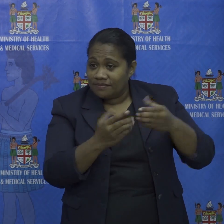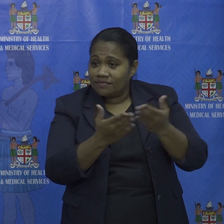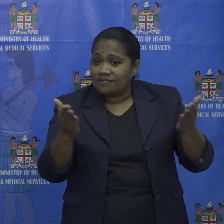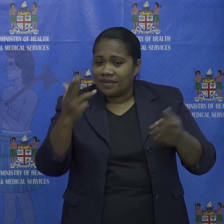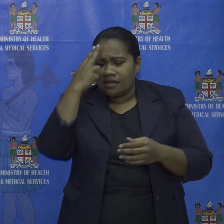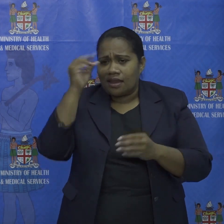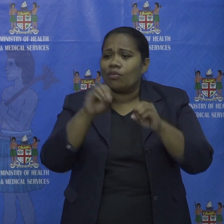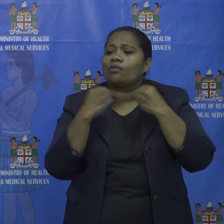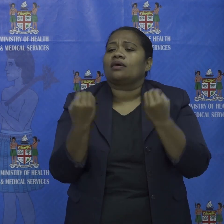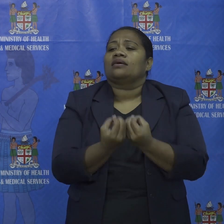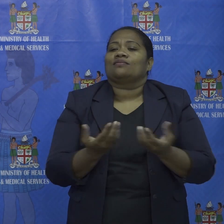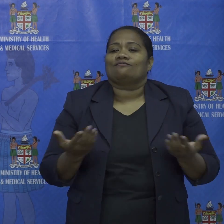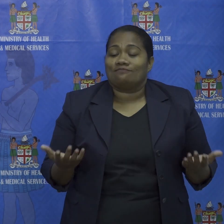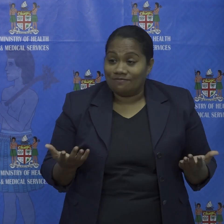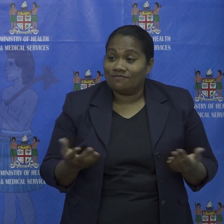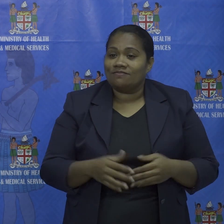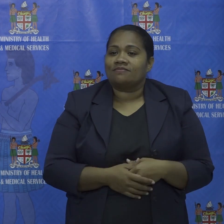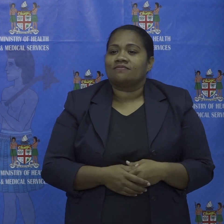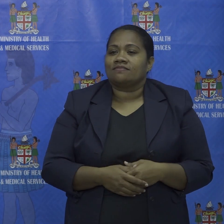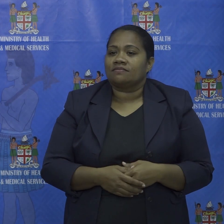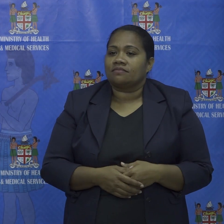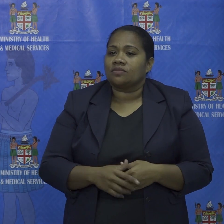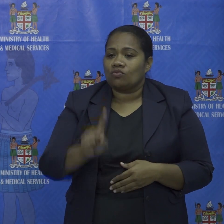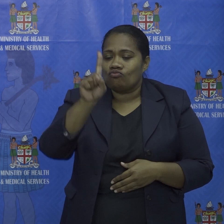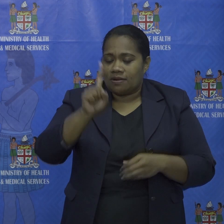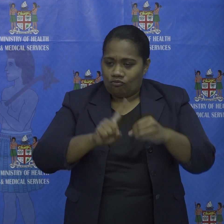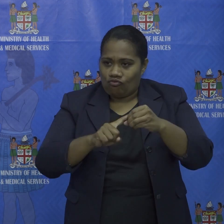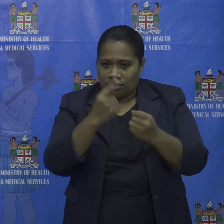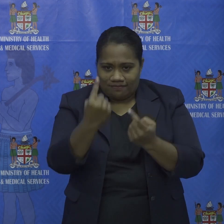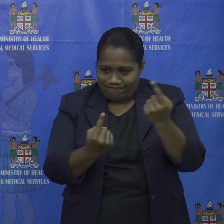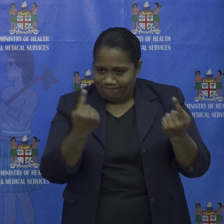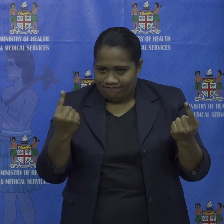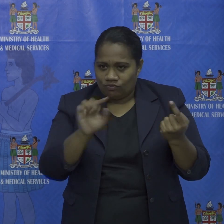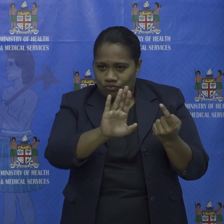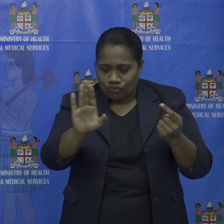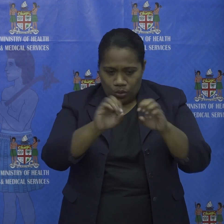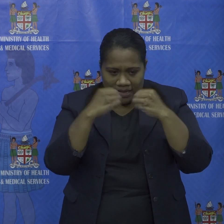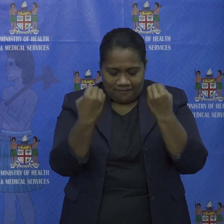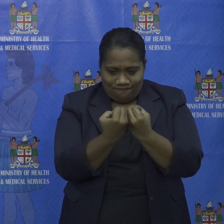and organization. We will also have one question each from each organization.